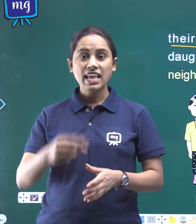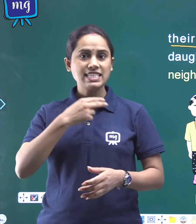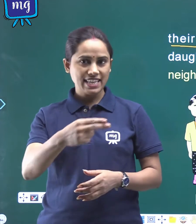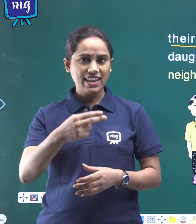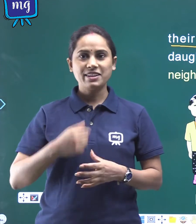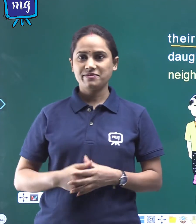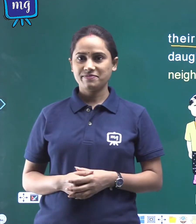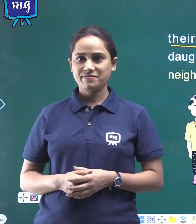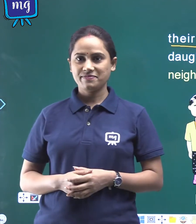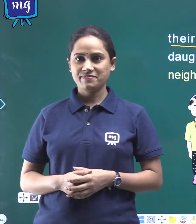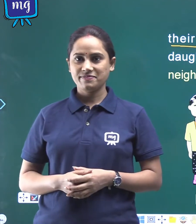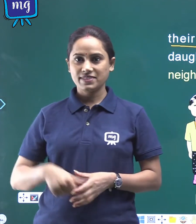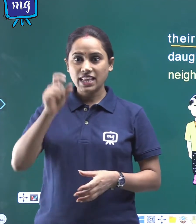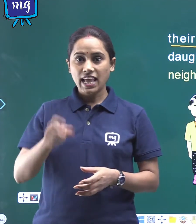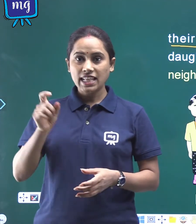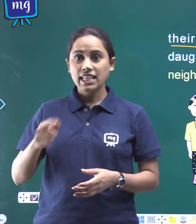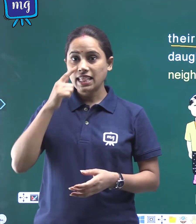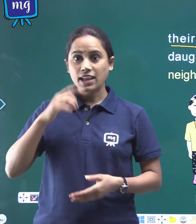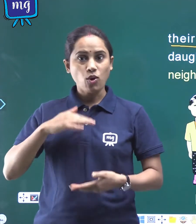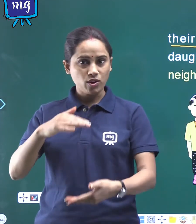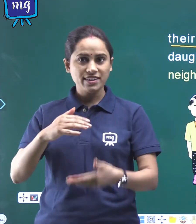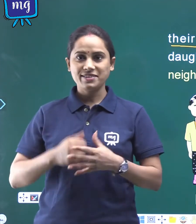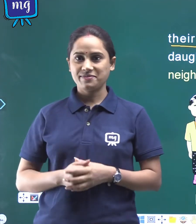Cyril, their daughter